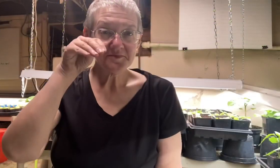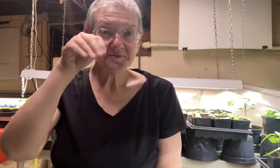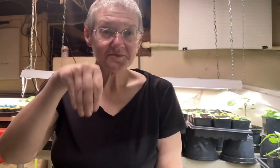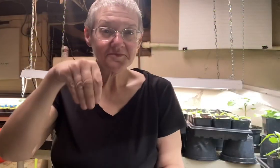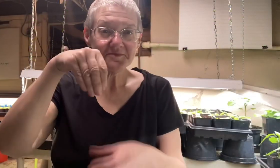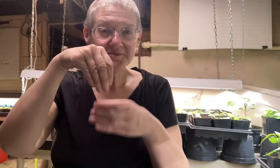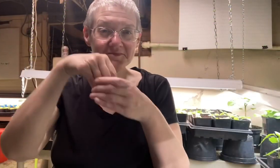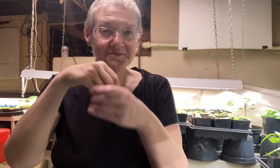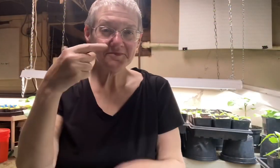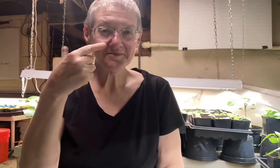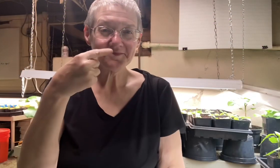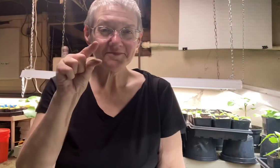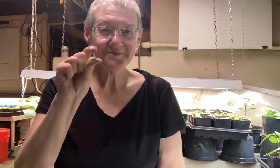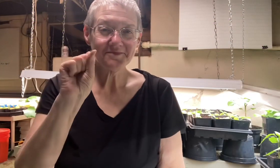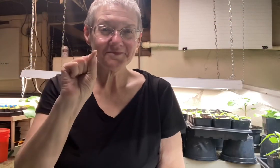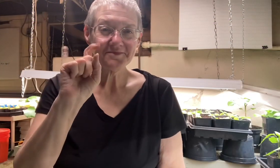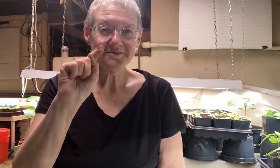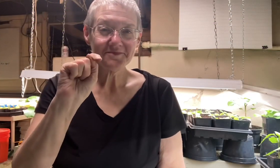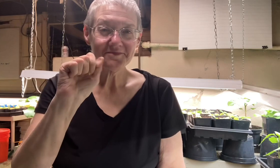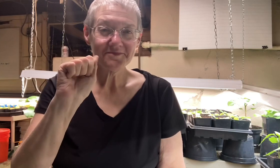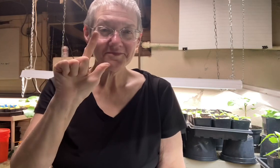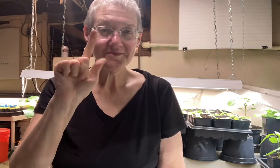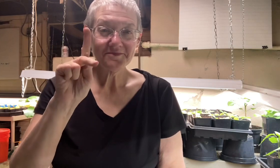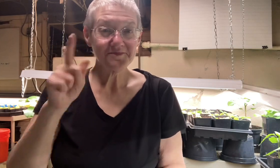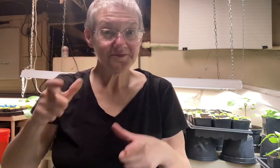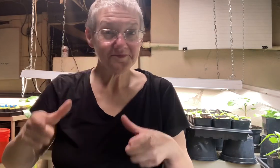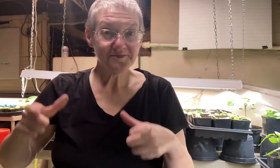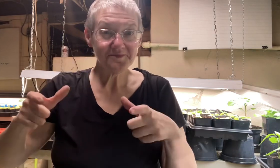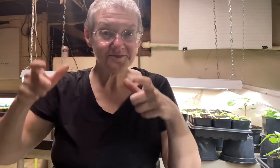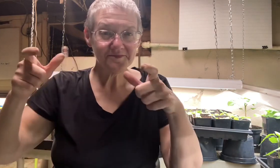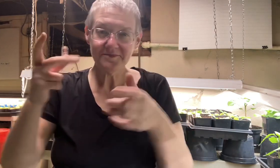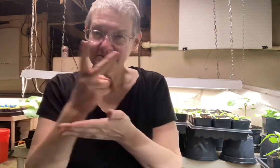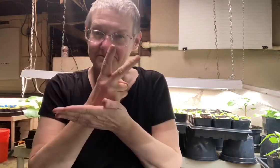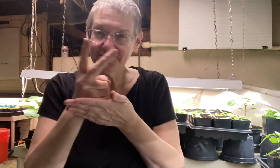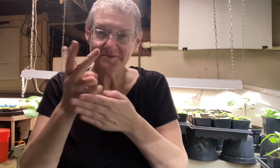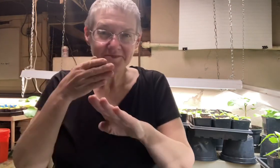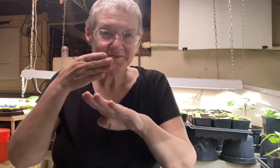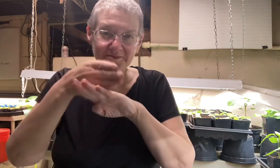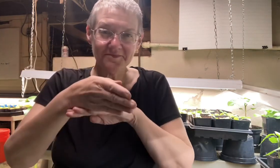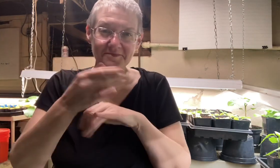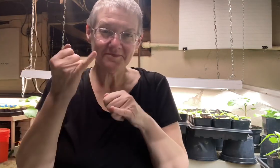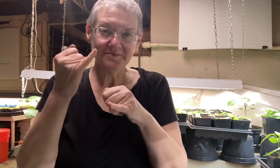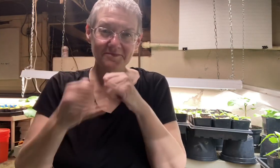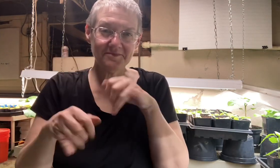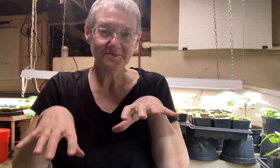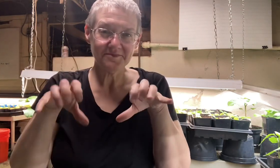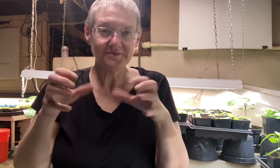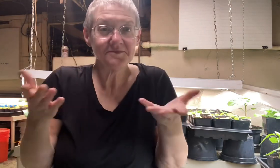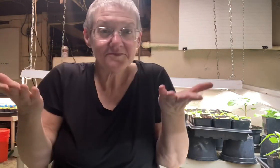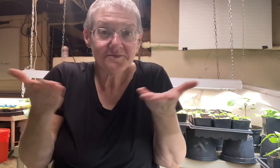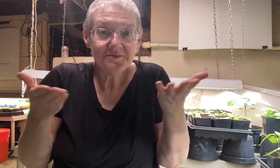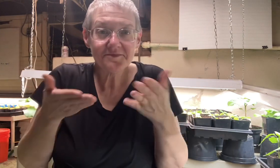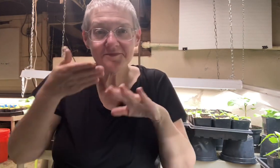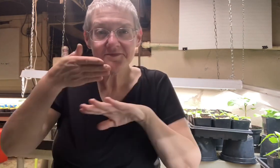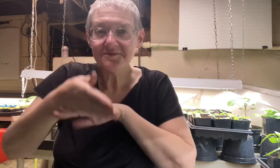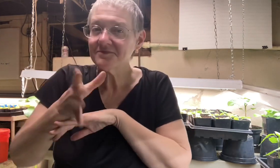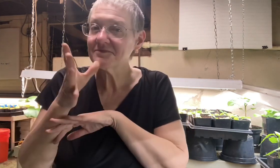Now I'm going to plant these into our green stalk vertical garden 2 weeks after our last frost.